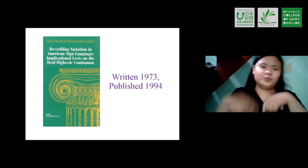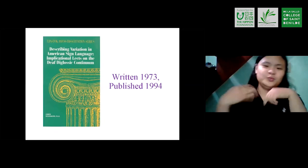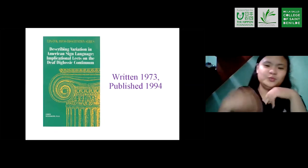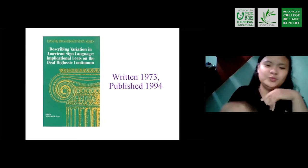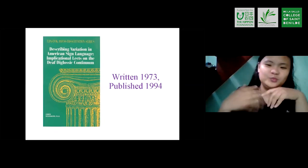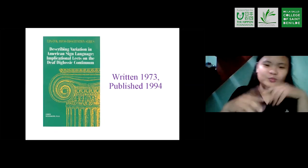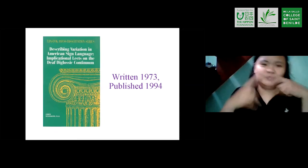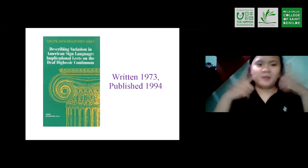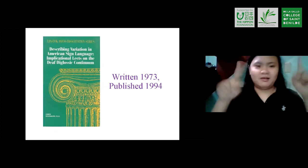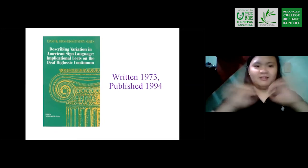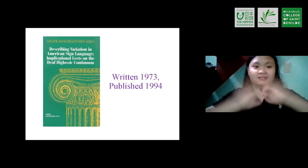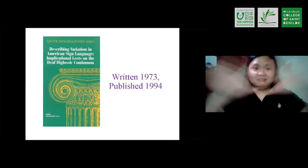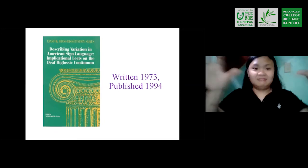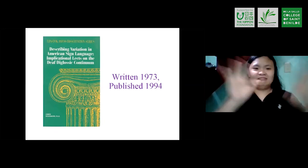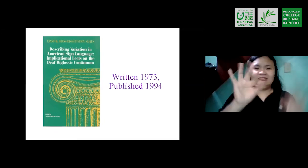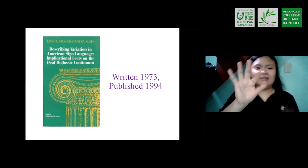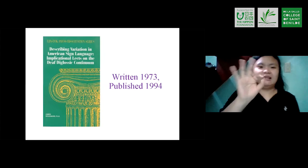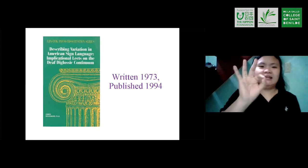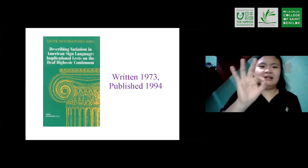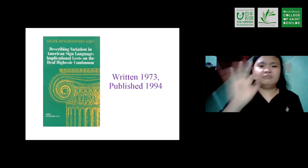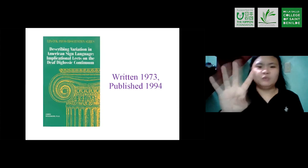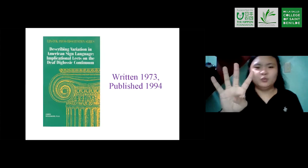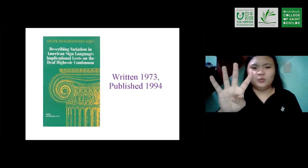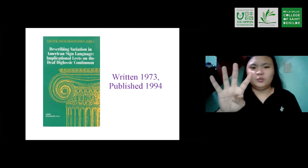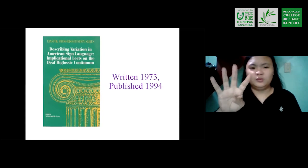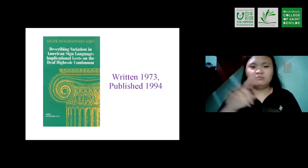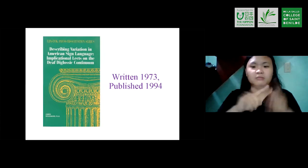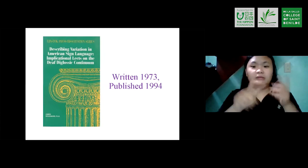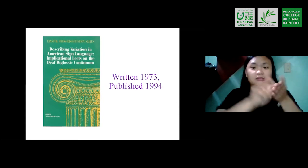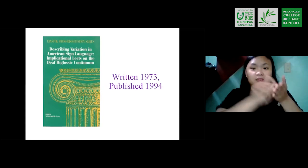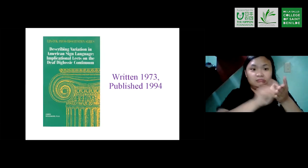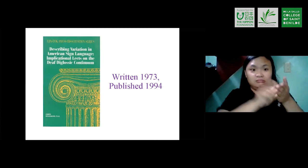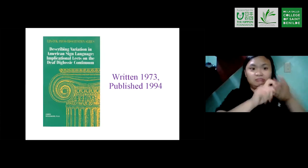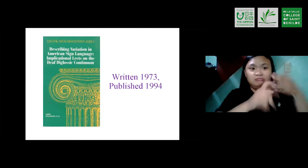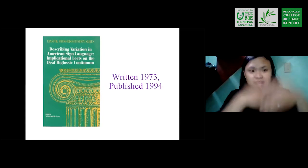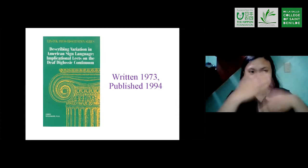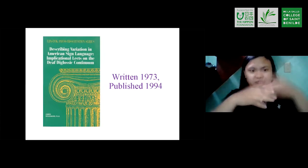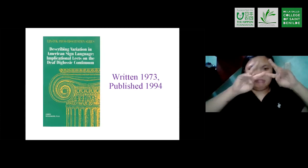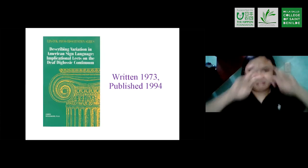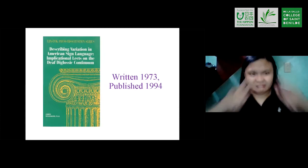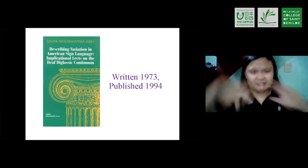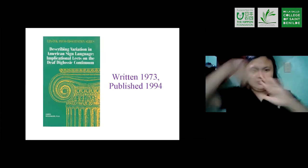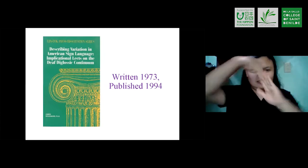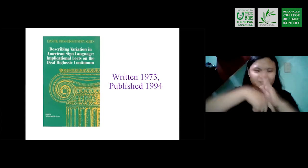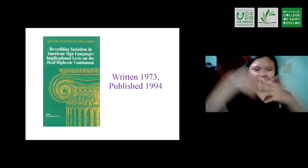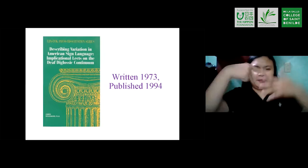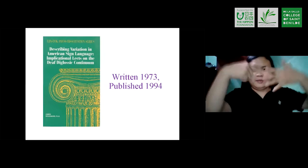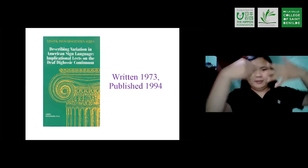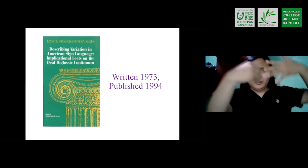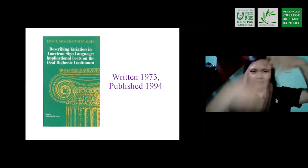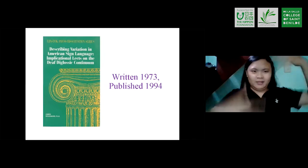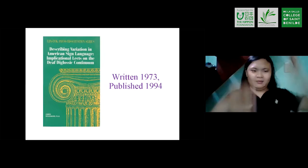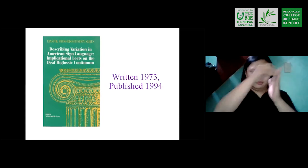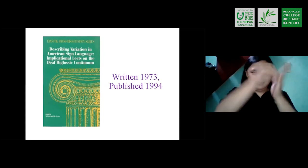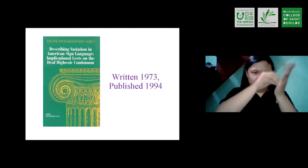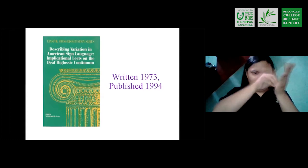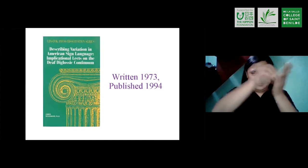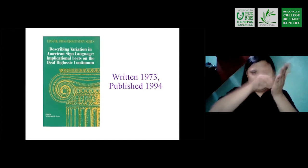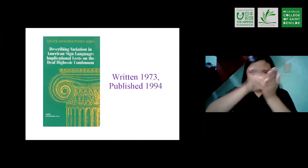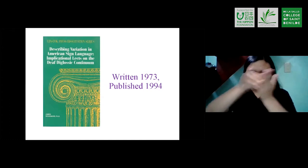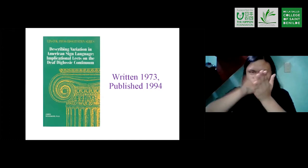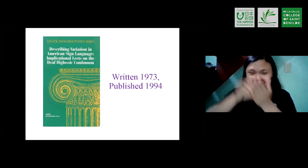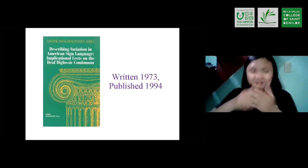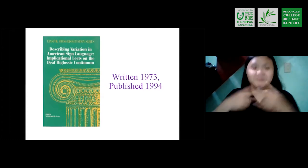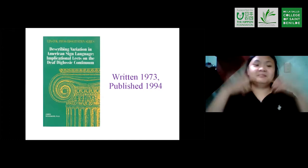in 1994, so it took a long while. So it was written, and